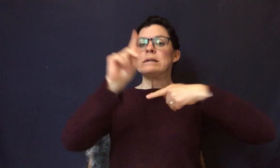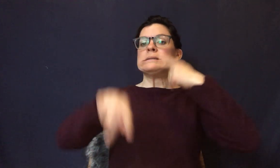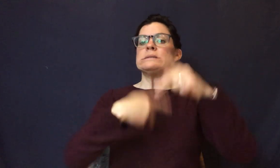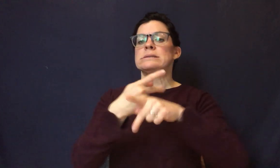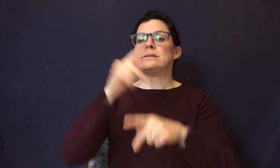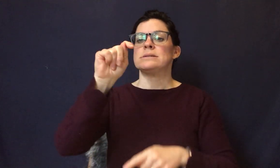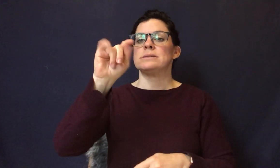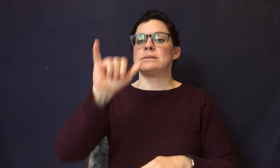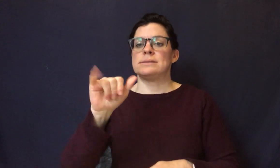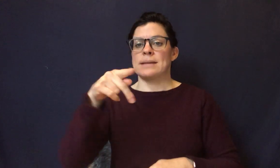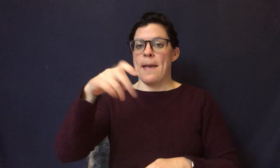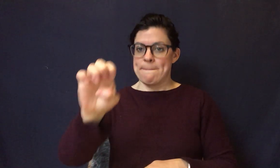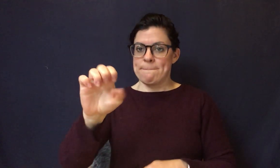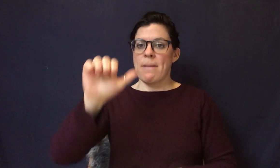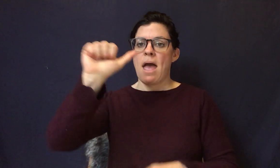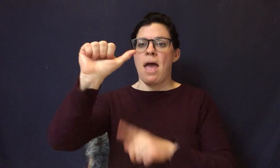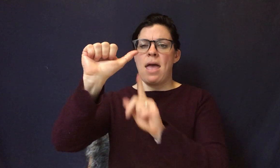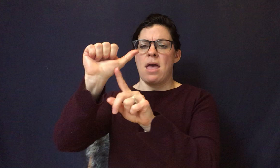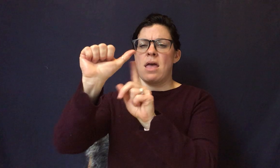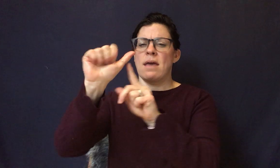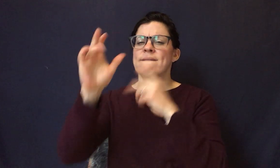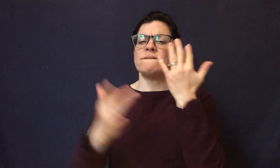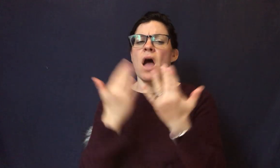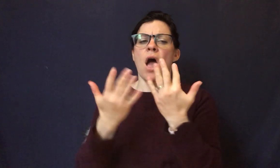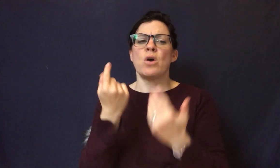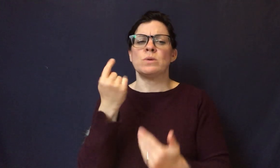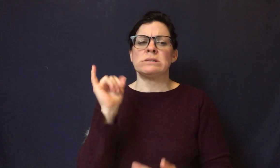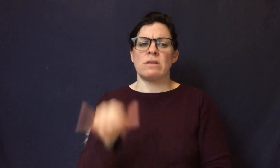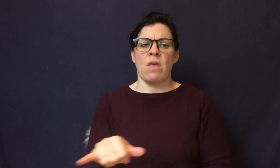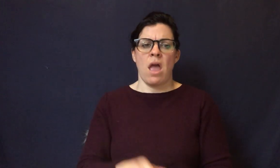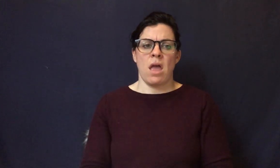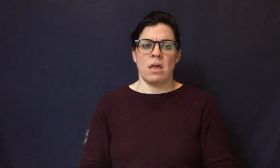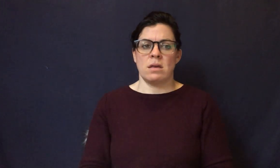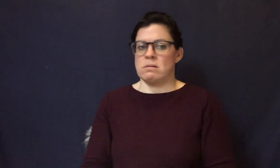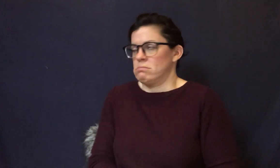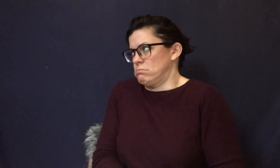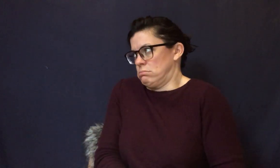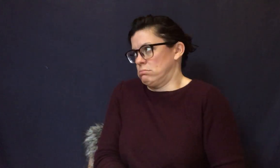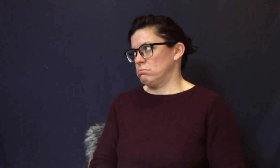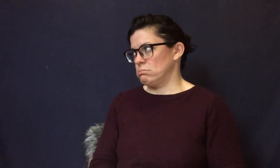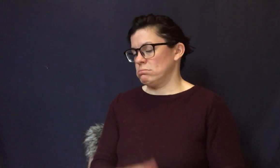Don't know. Okay, well, if you don't know, use your Chromebook and Google it because I'm not going to tell you.